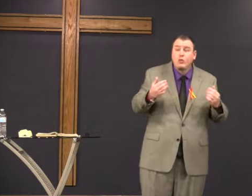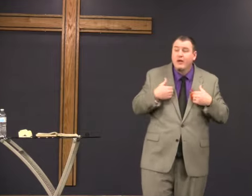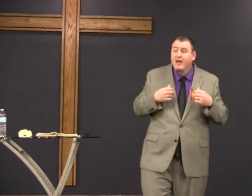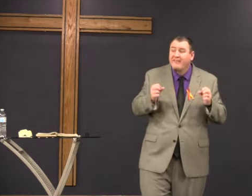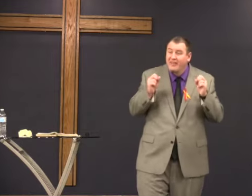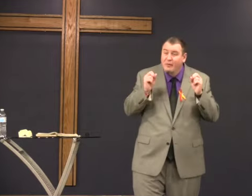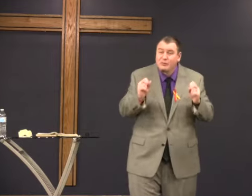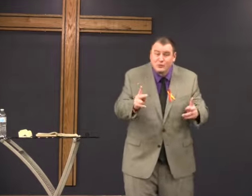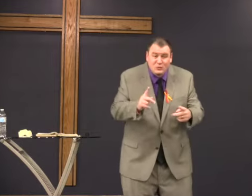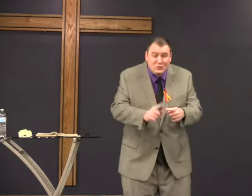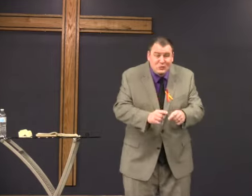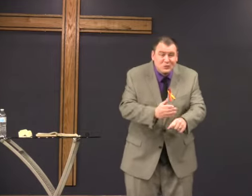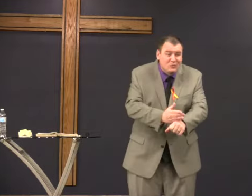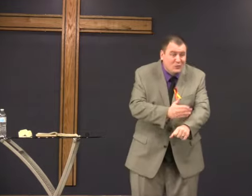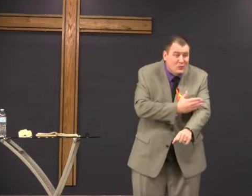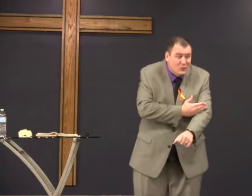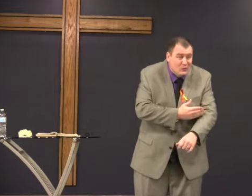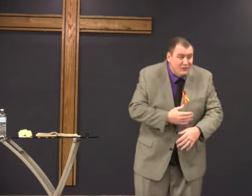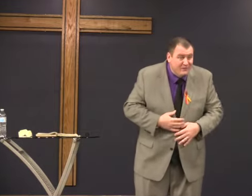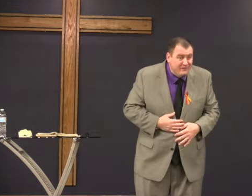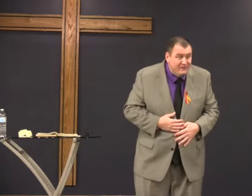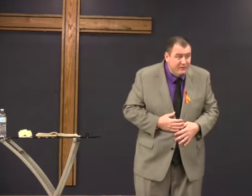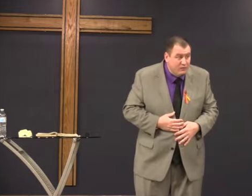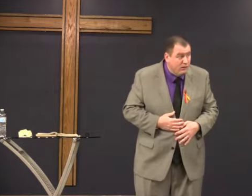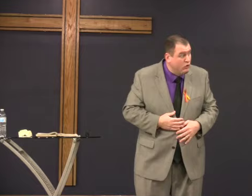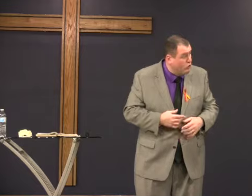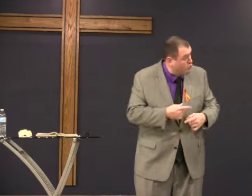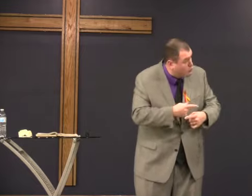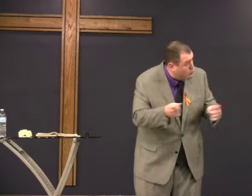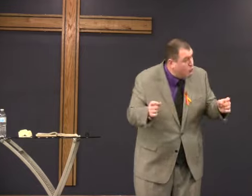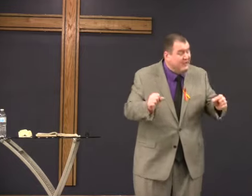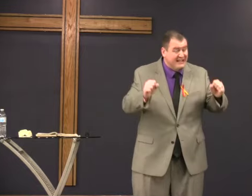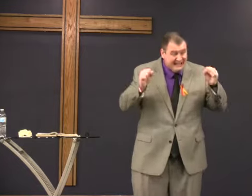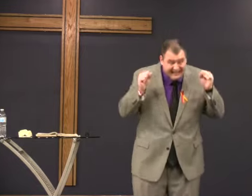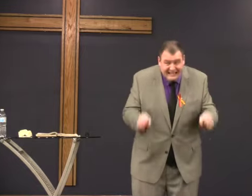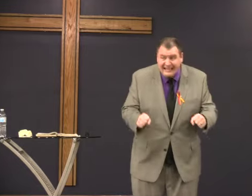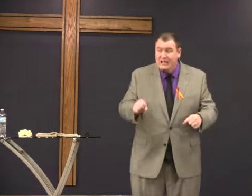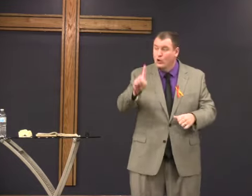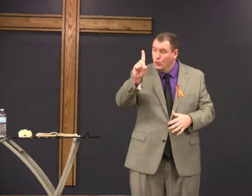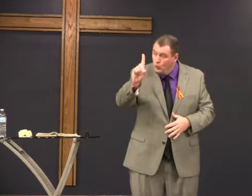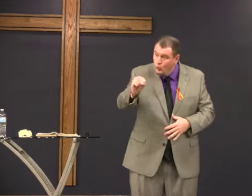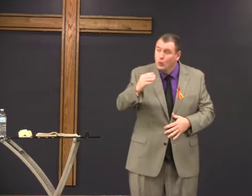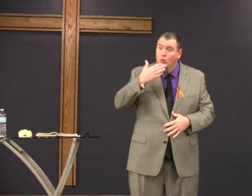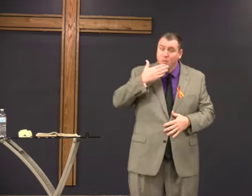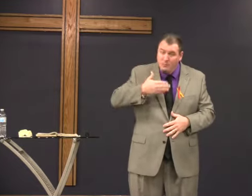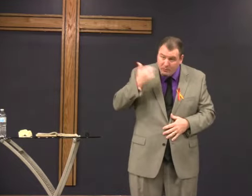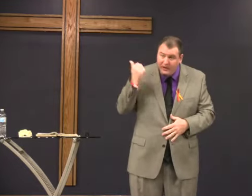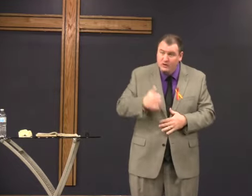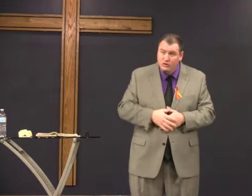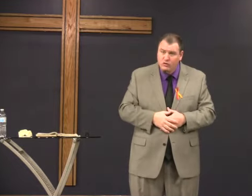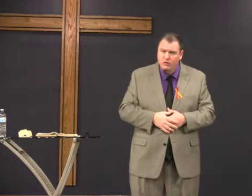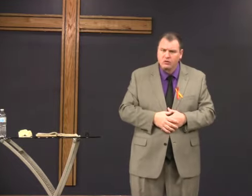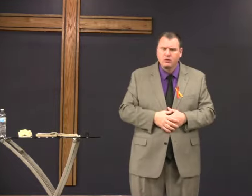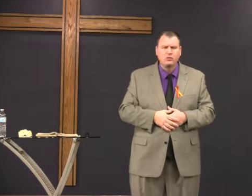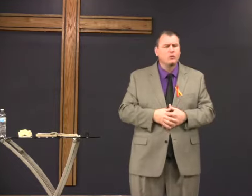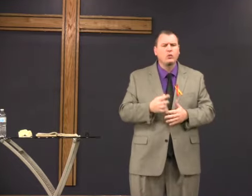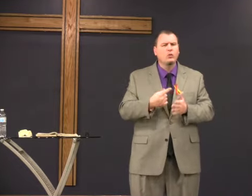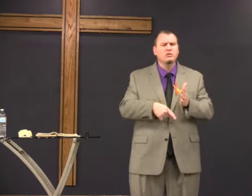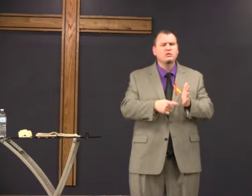Take a look. You have an opportunity to improve, to get better. You can do better for